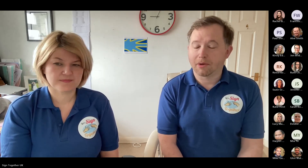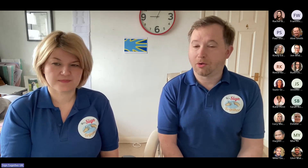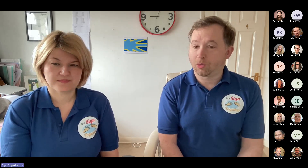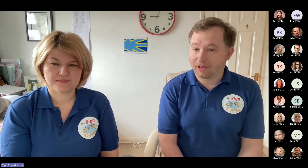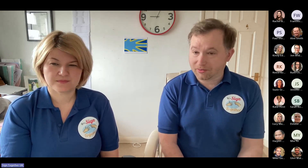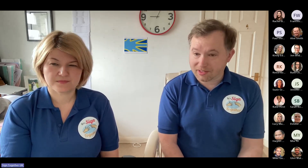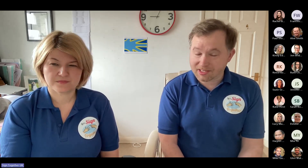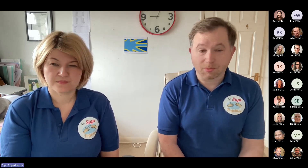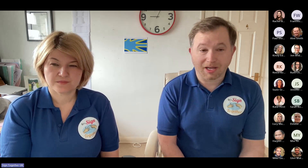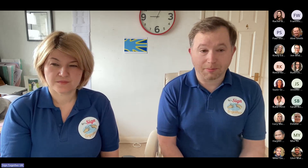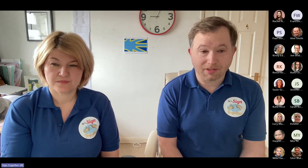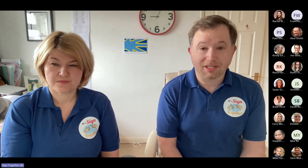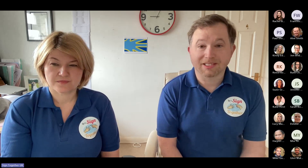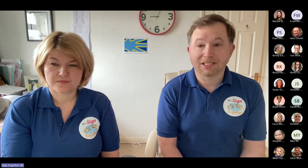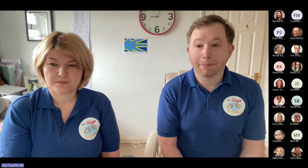But quite often, this is what happens.